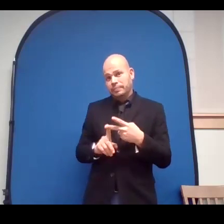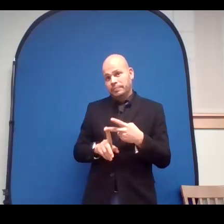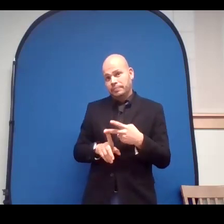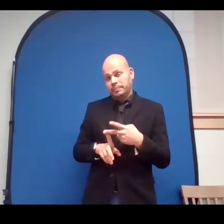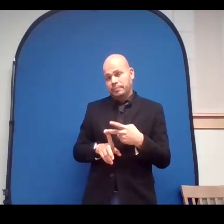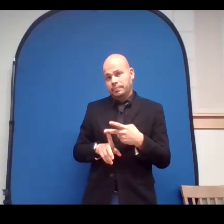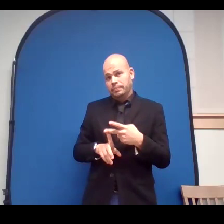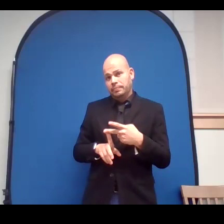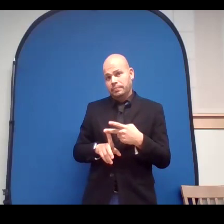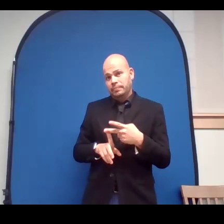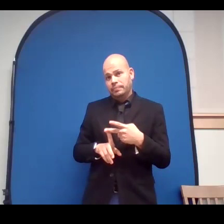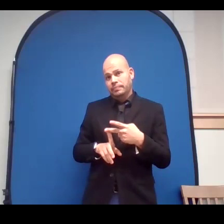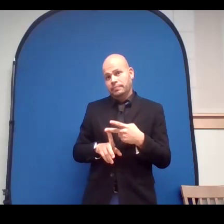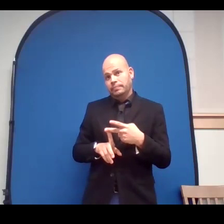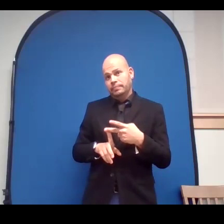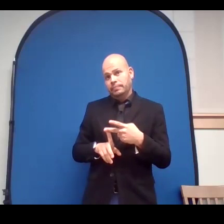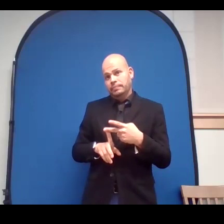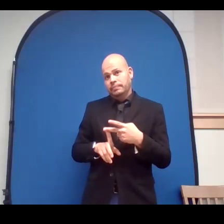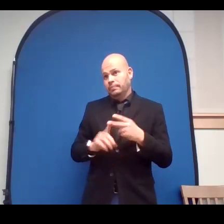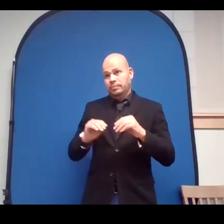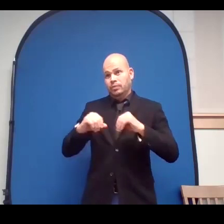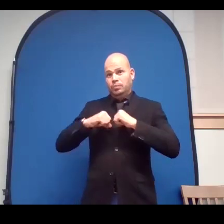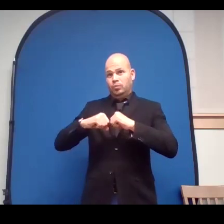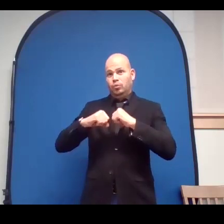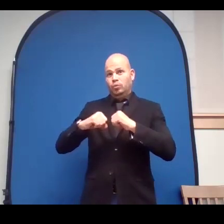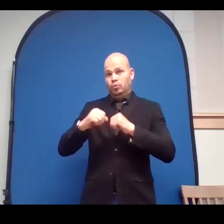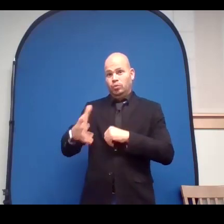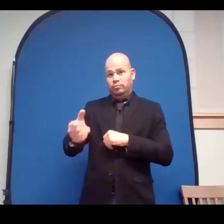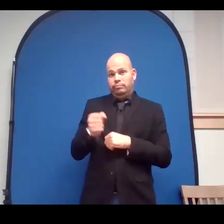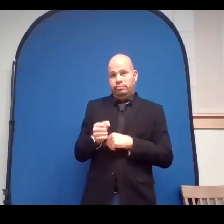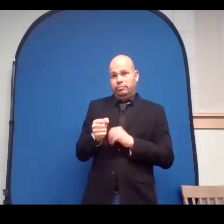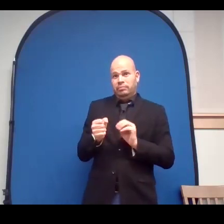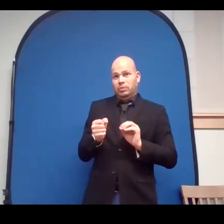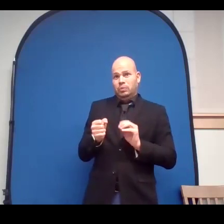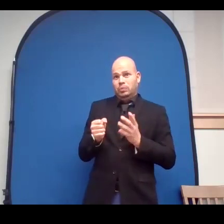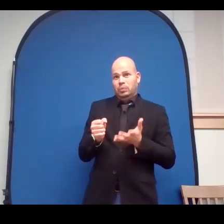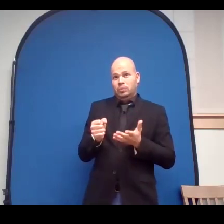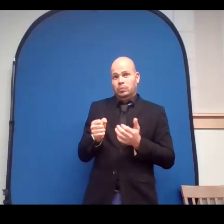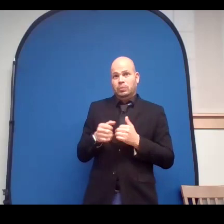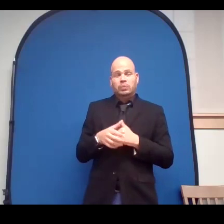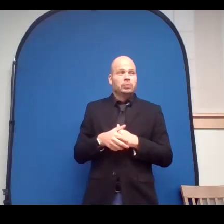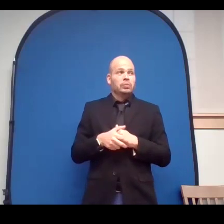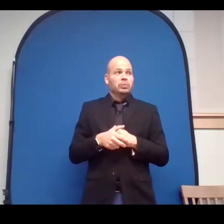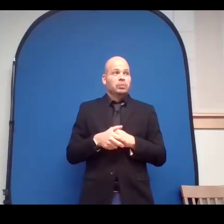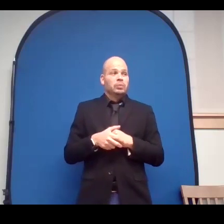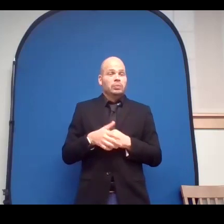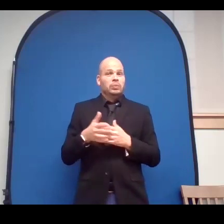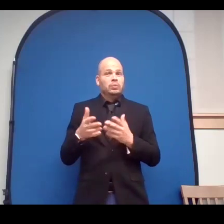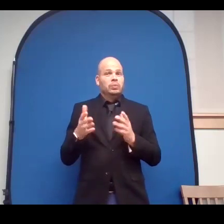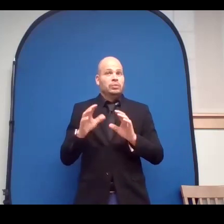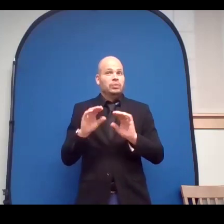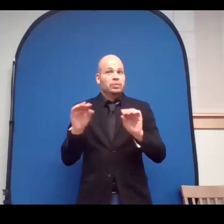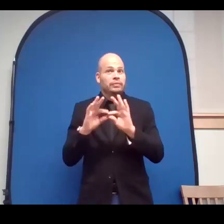they did not take him into protective custody, from my understanding. And they did not do, and there's nothing, the family did not hospitalize him, from